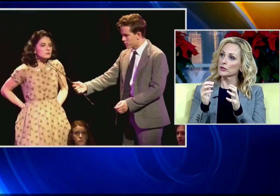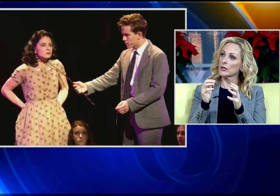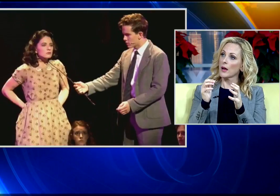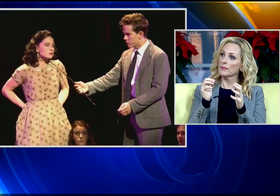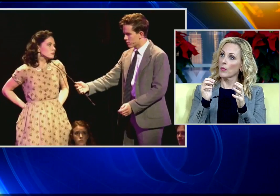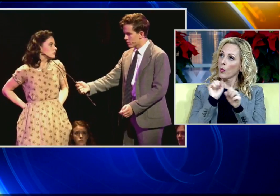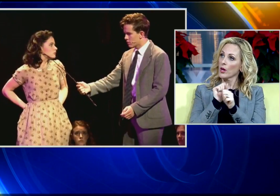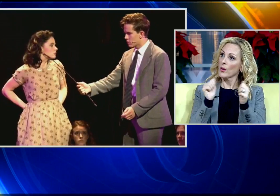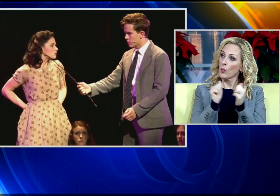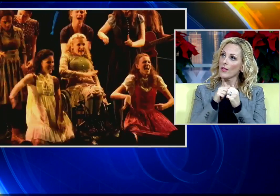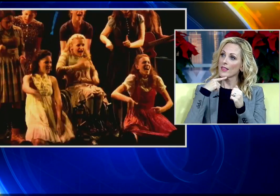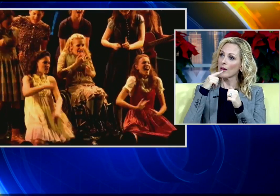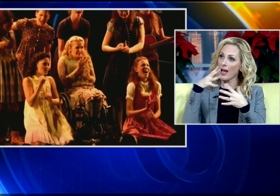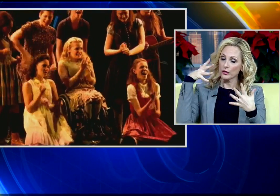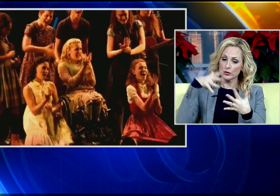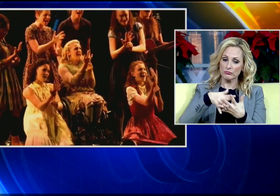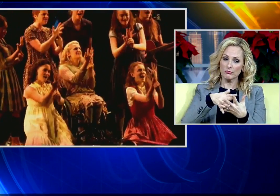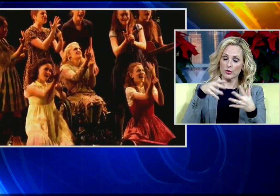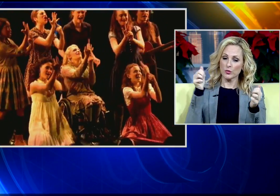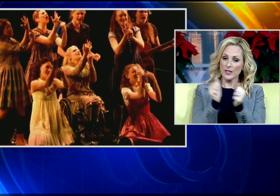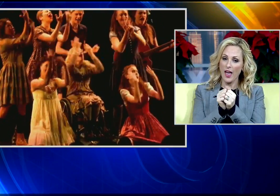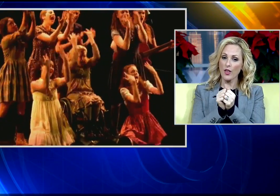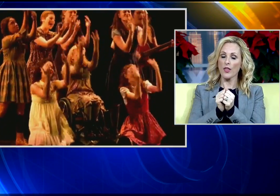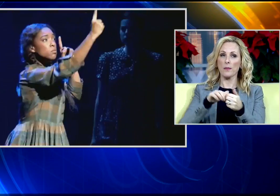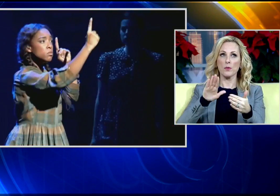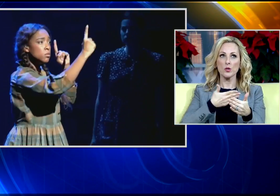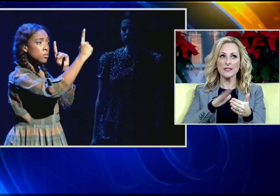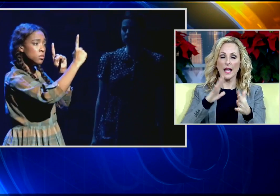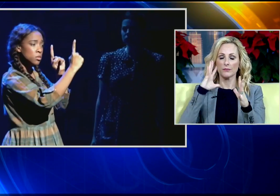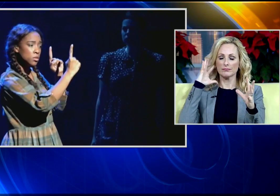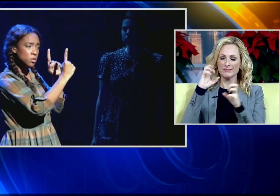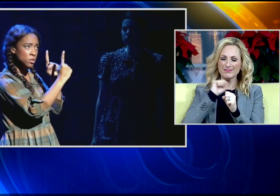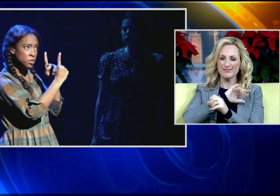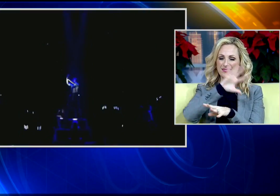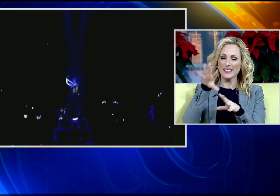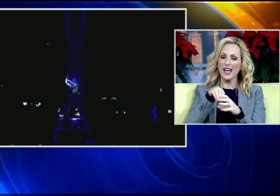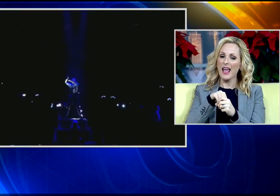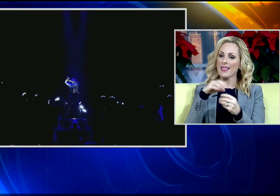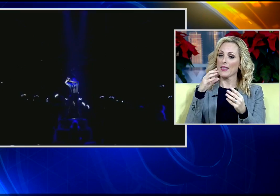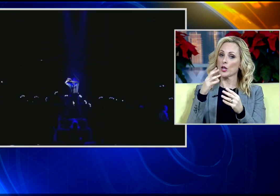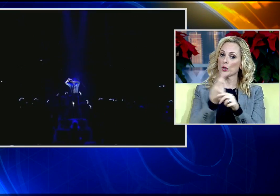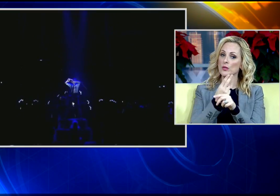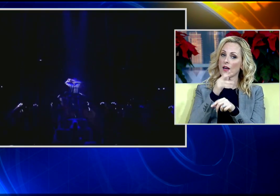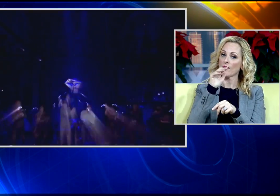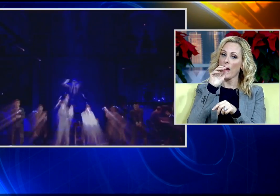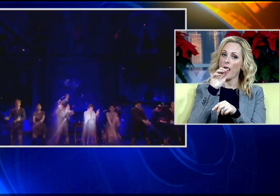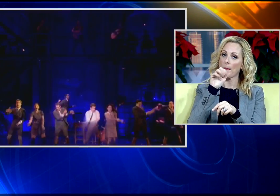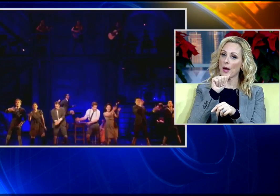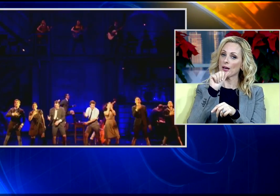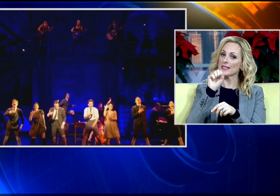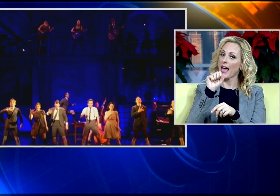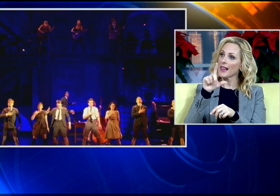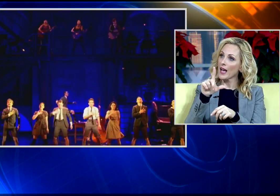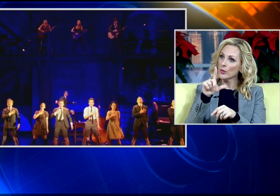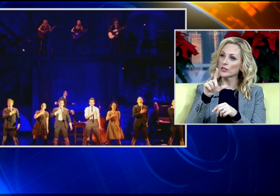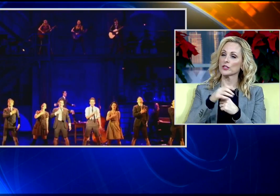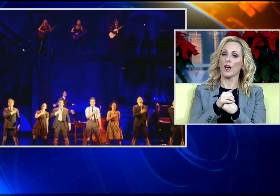deaf actors into some of the roles, and they're working together with hearing actors. So there's rock music, there's sign language,